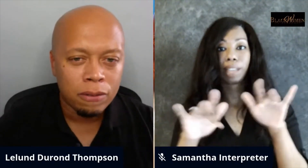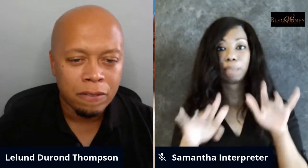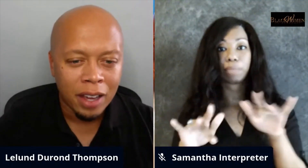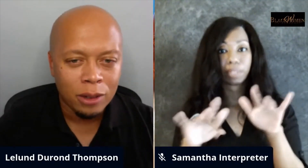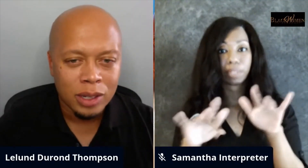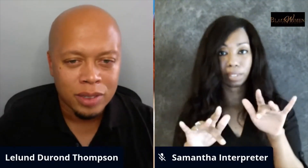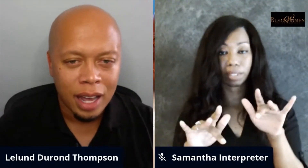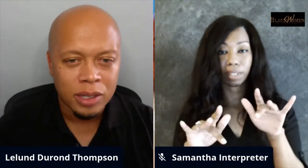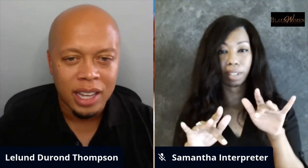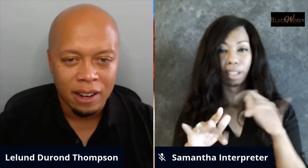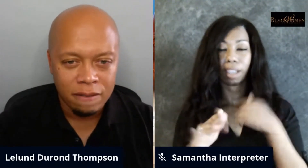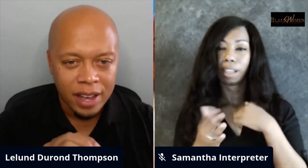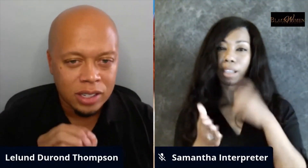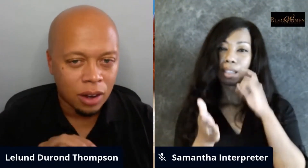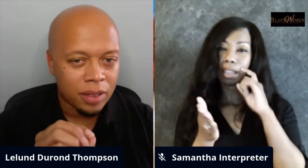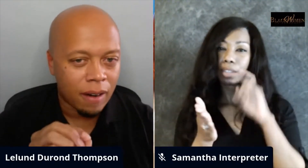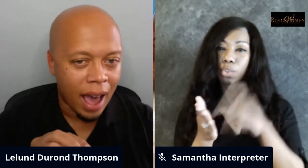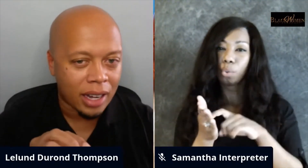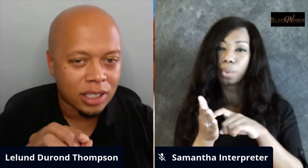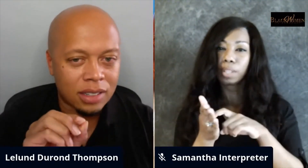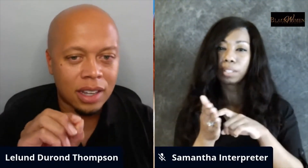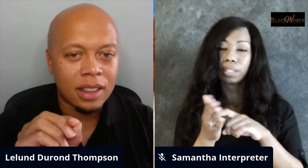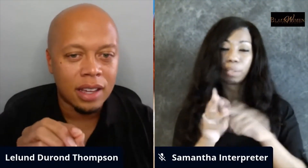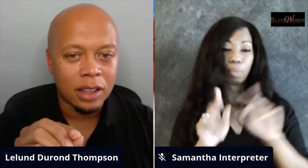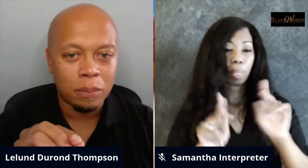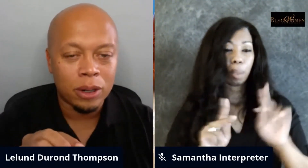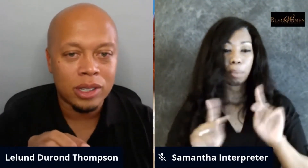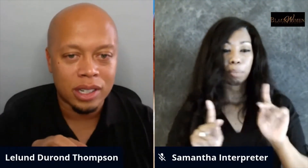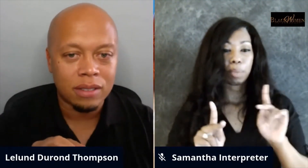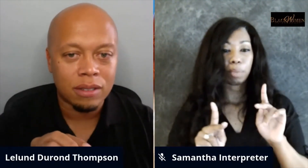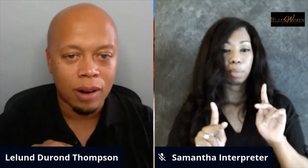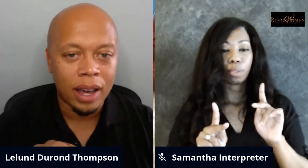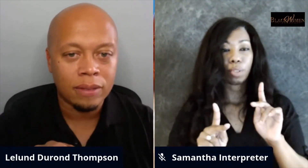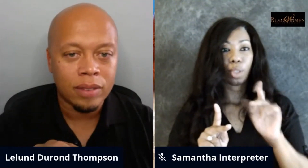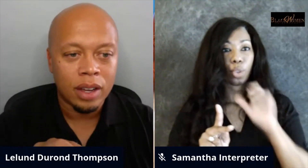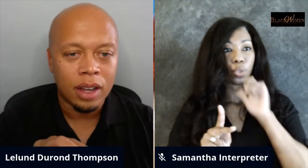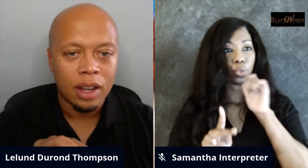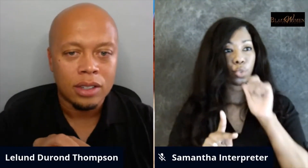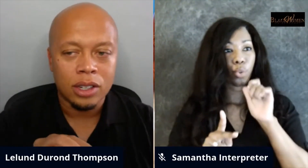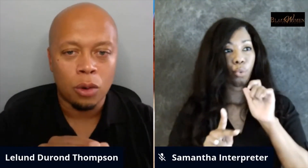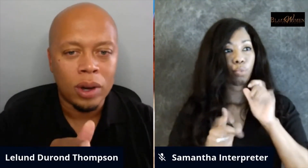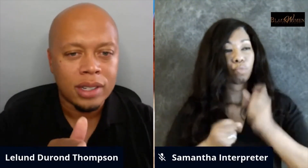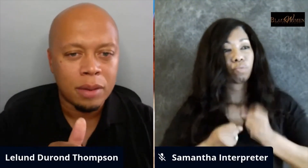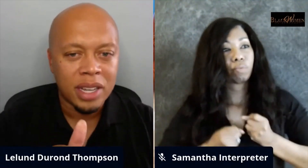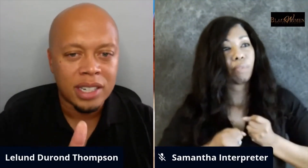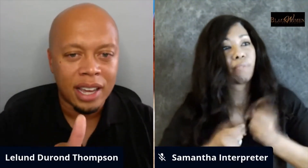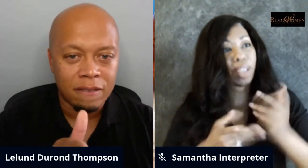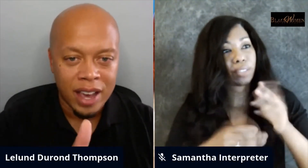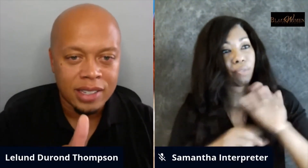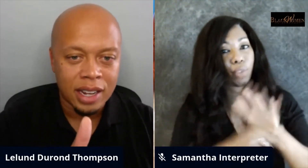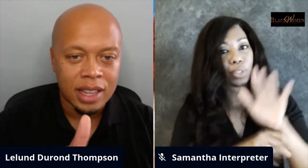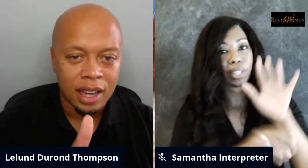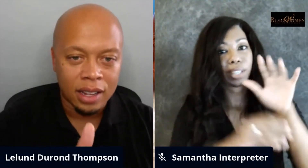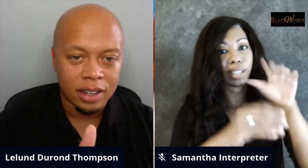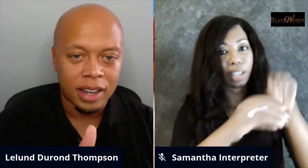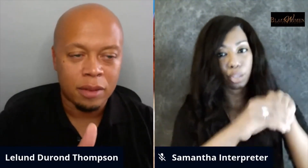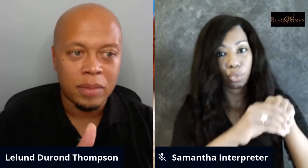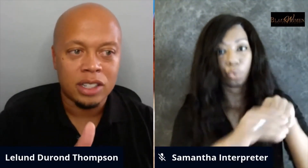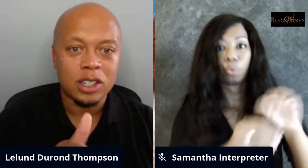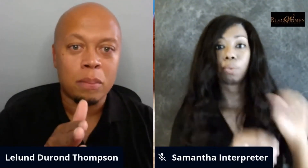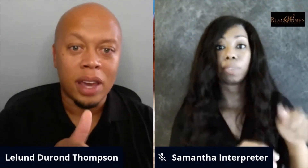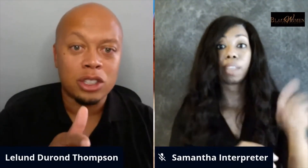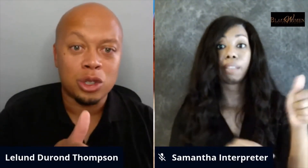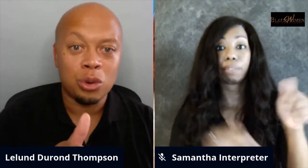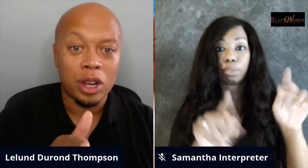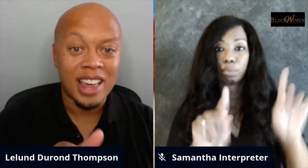people fail sometimes to invest all their actions in the other person, right? So what does it mean to invest in the other? It